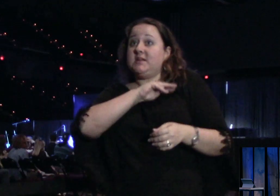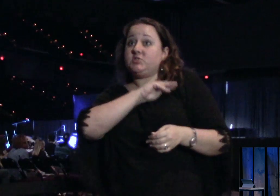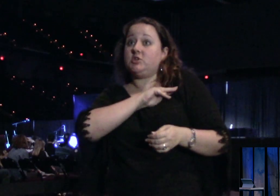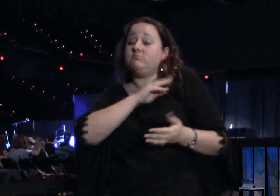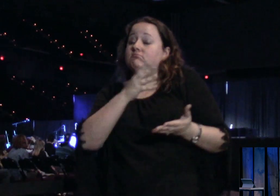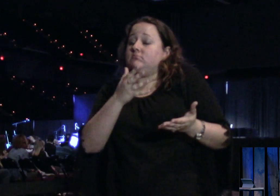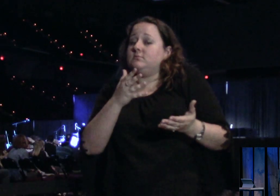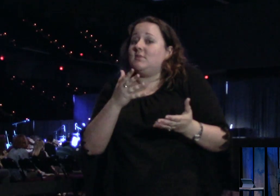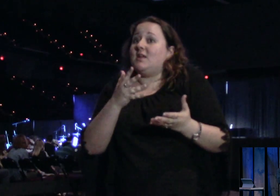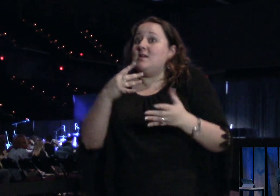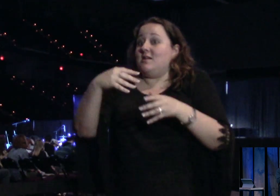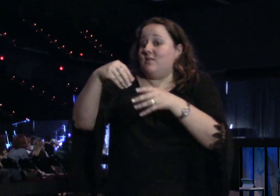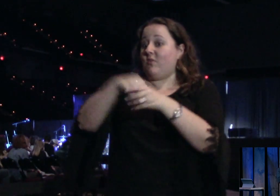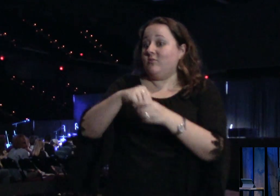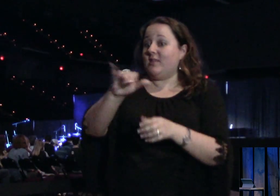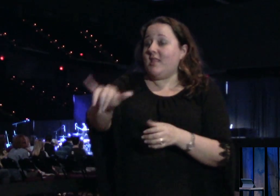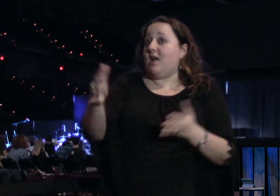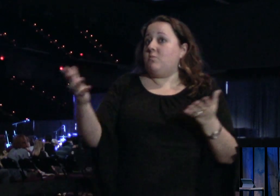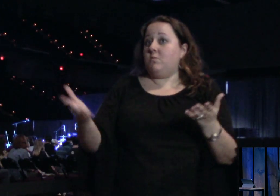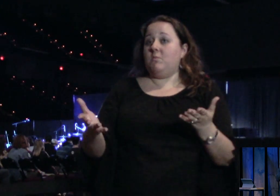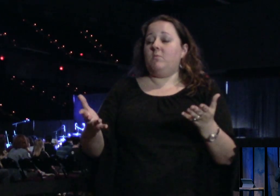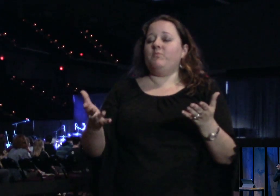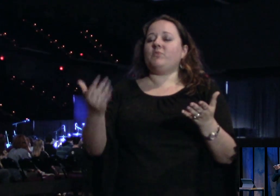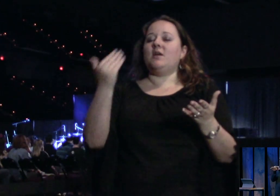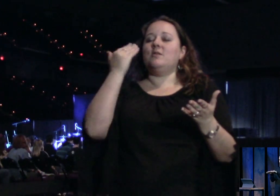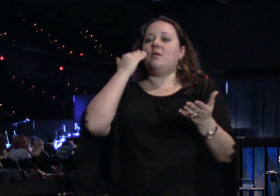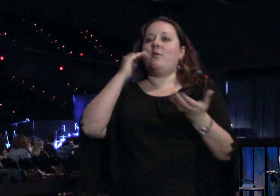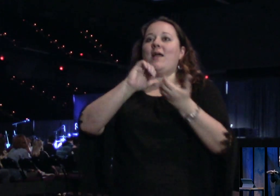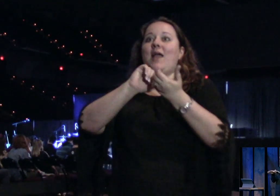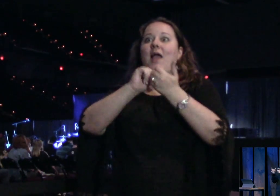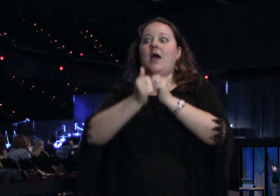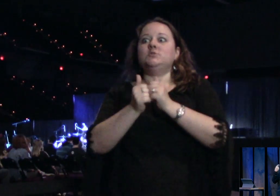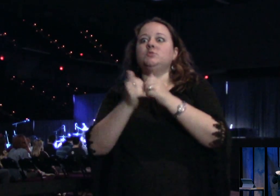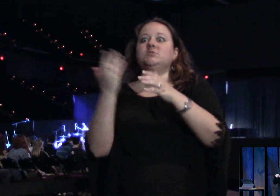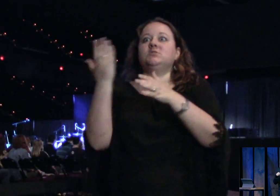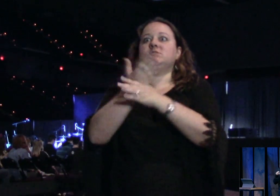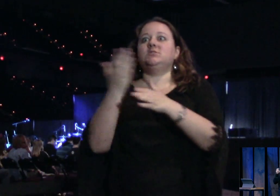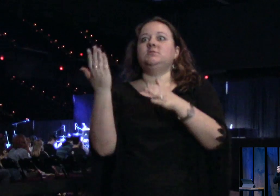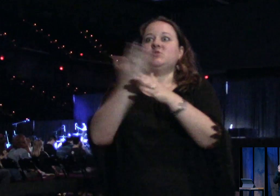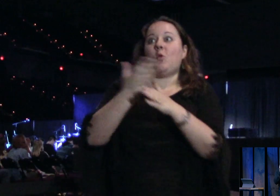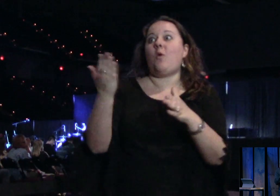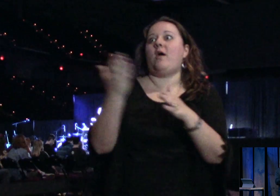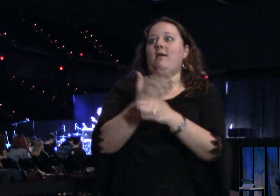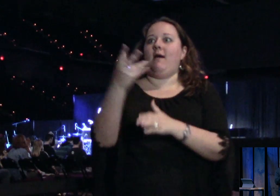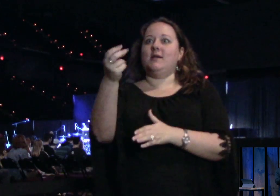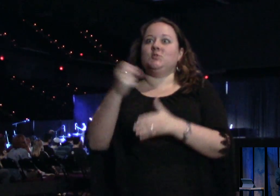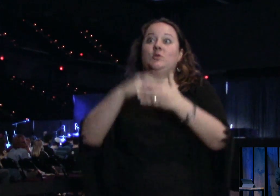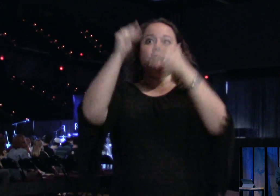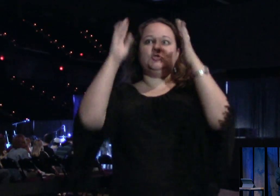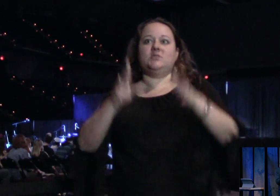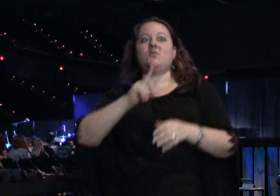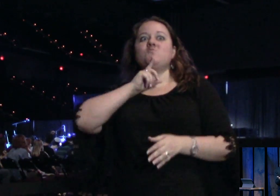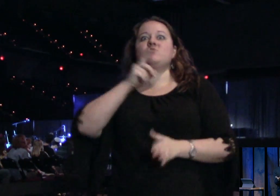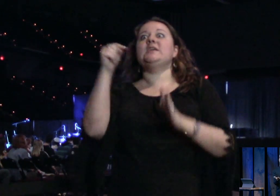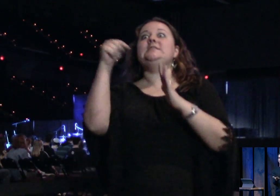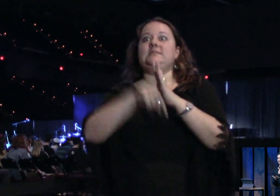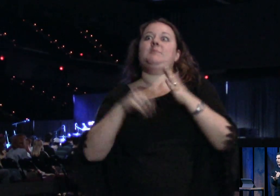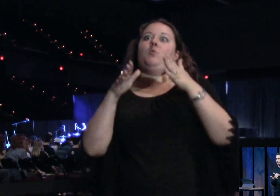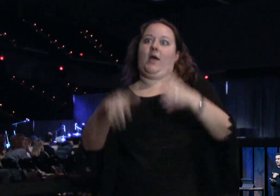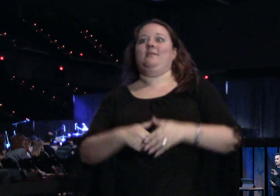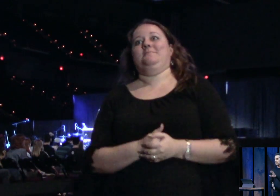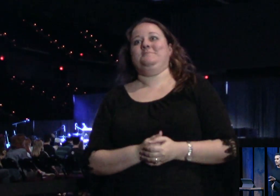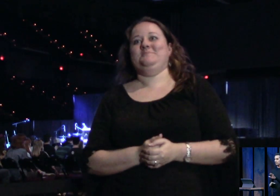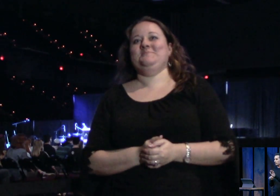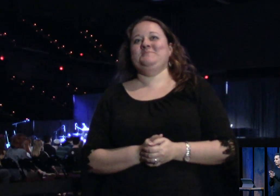youth pastor, part of being a good youth pastor is knowing how to annoy high school students in a